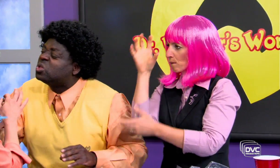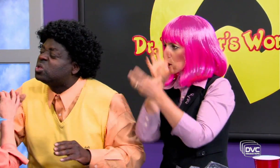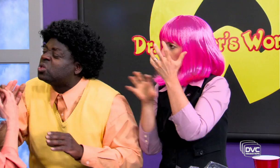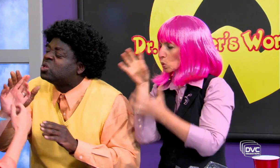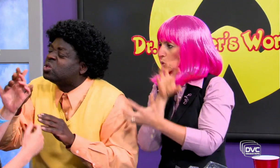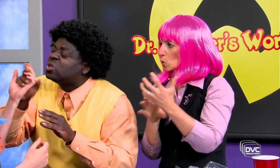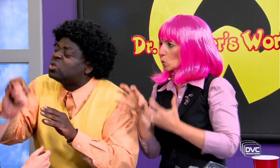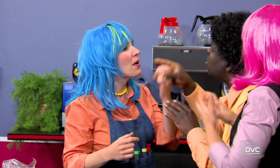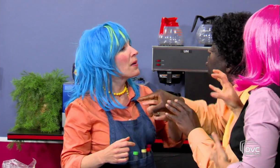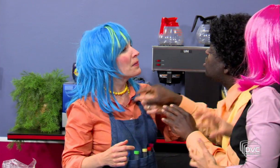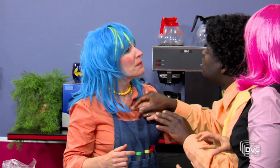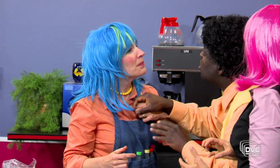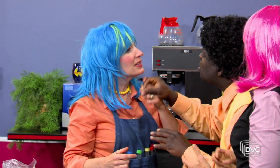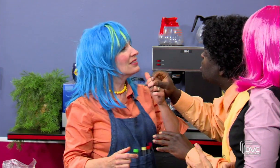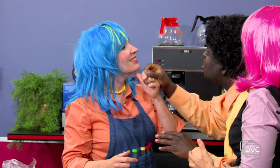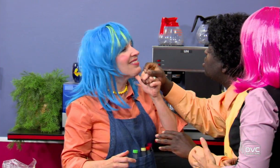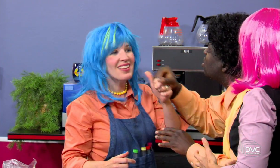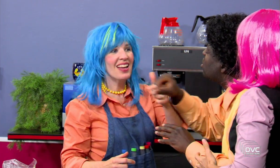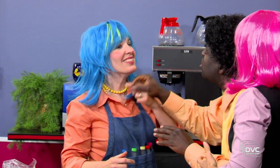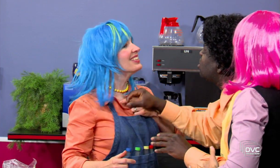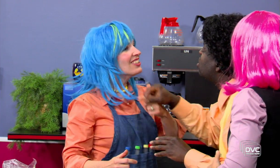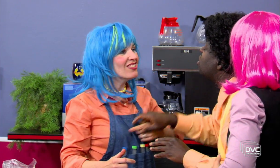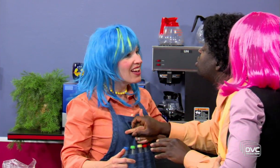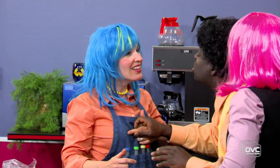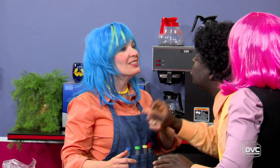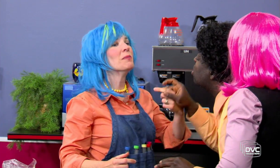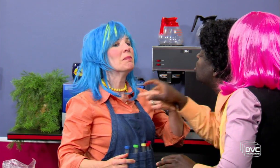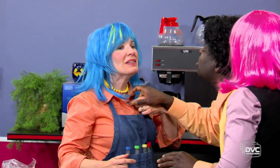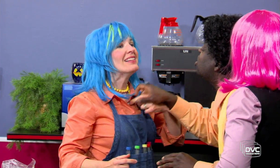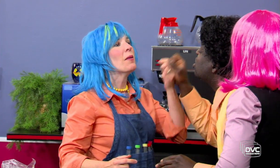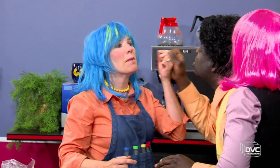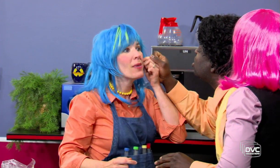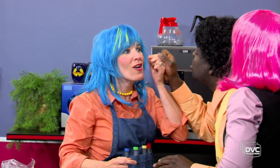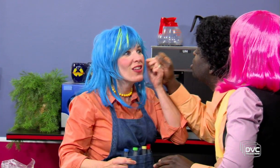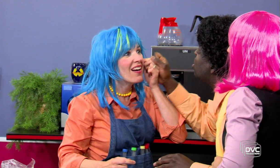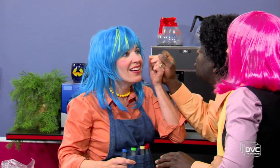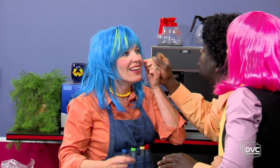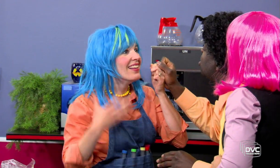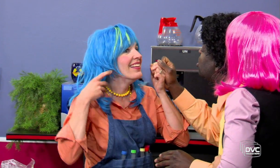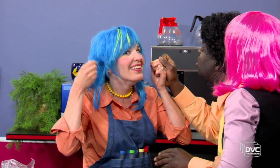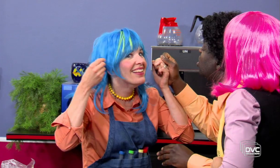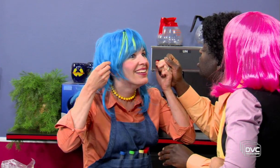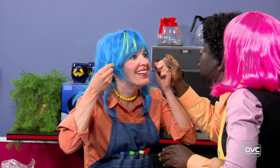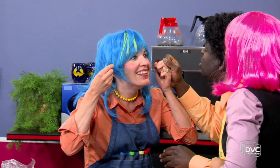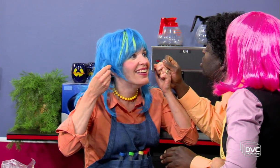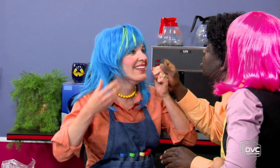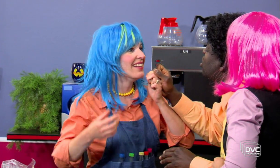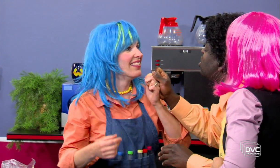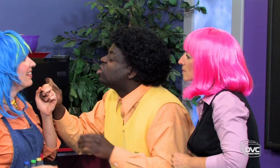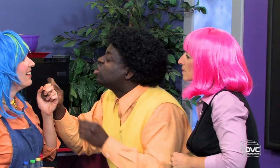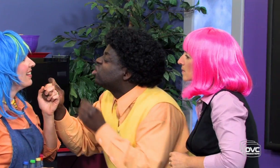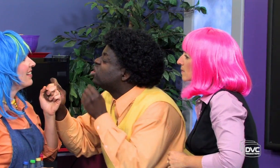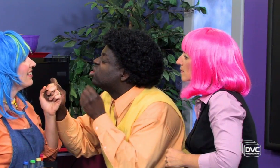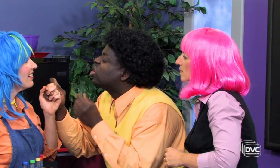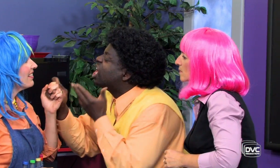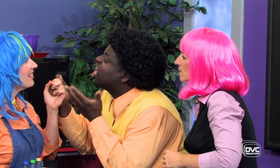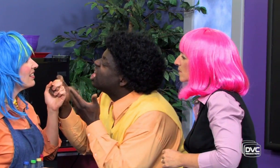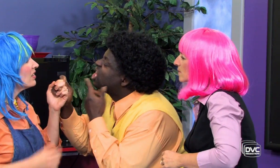Wonder. He's confused. I'm not Dr. Wonder, I'm Paula. See my hair?